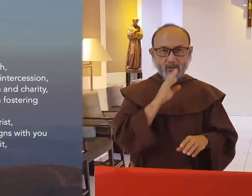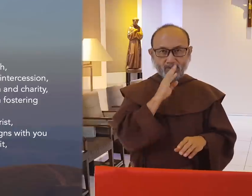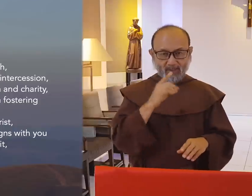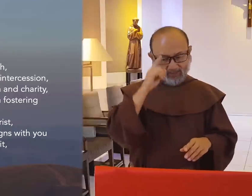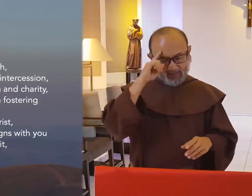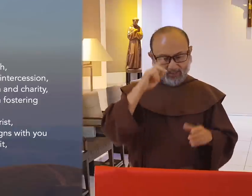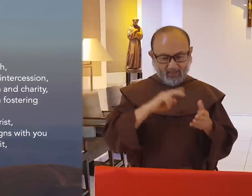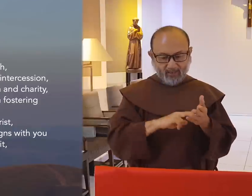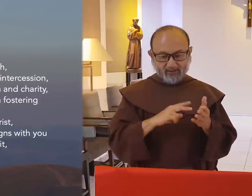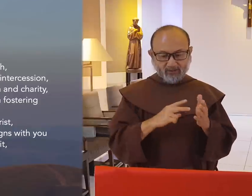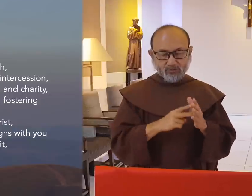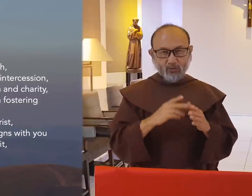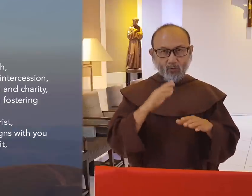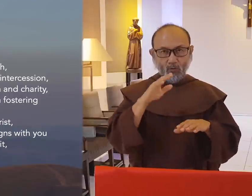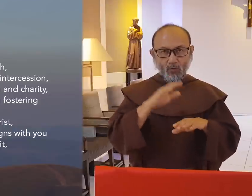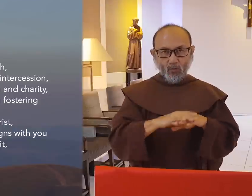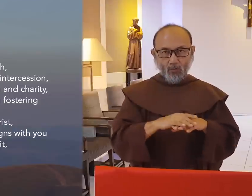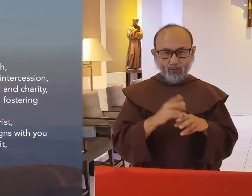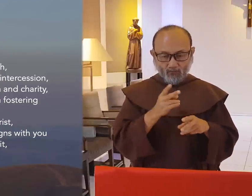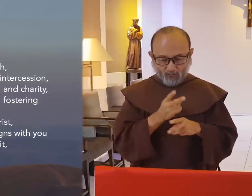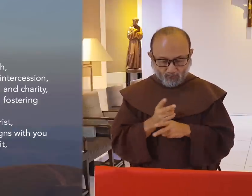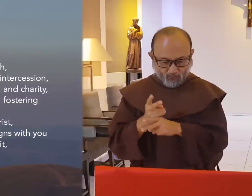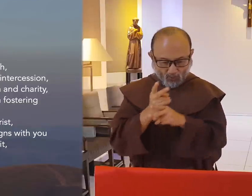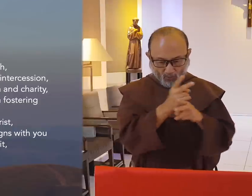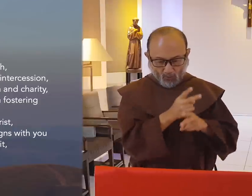on fostering unity and concord.